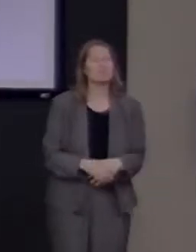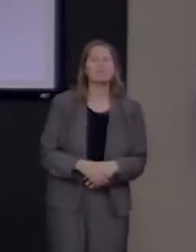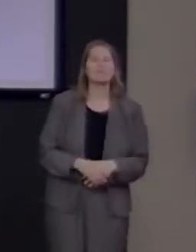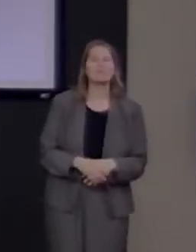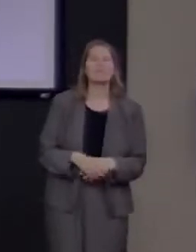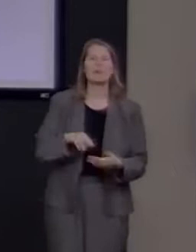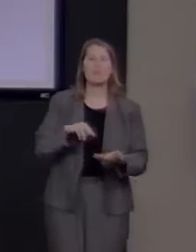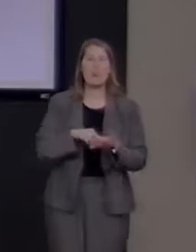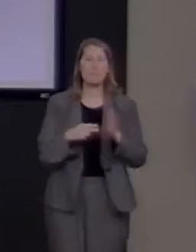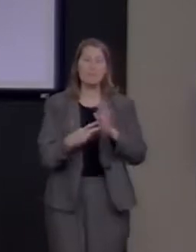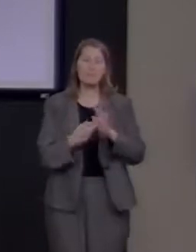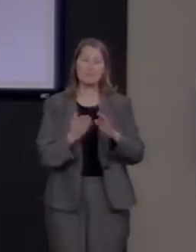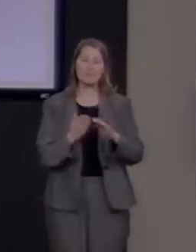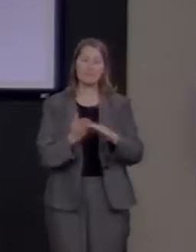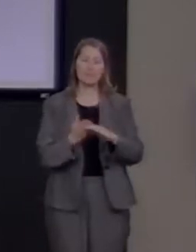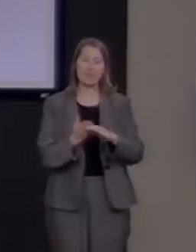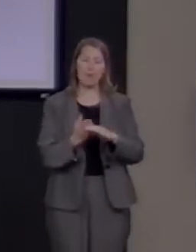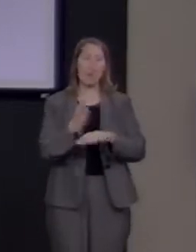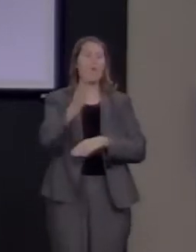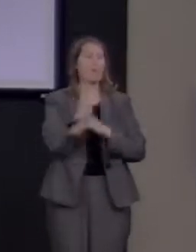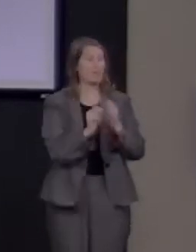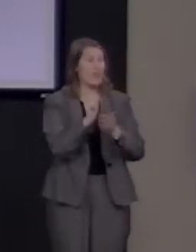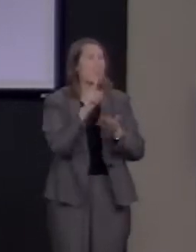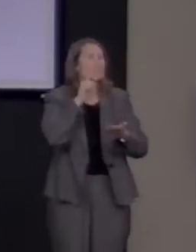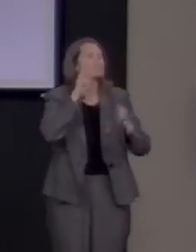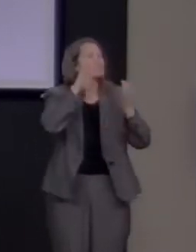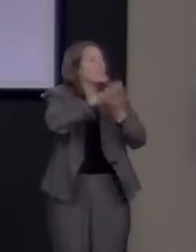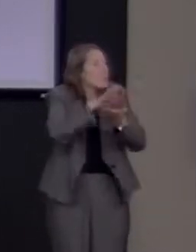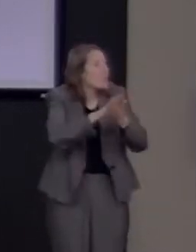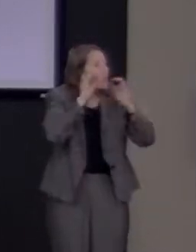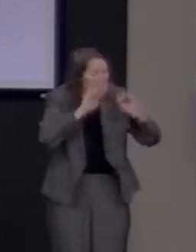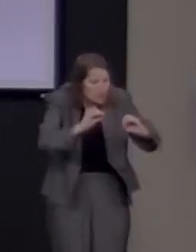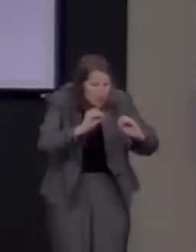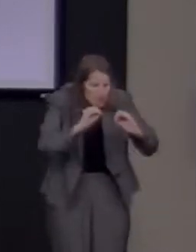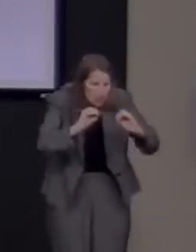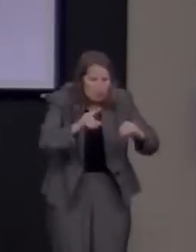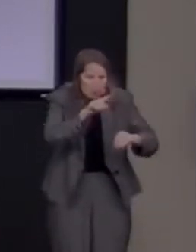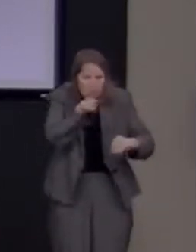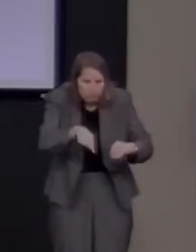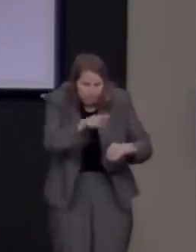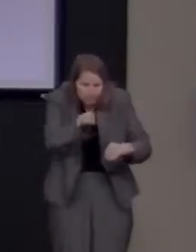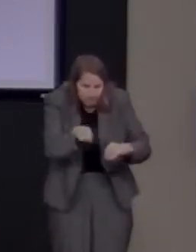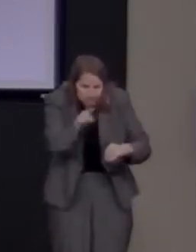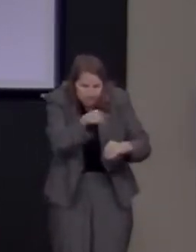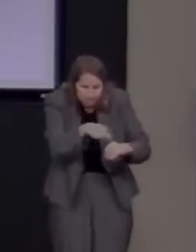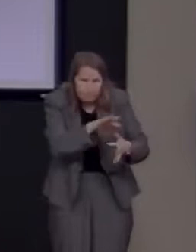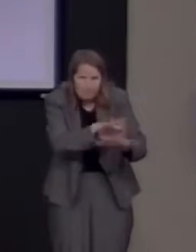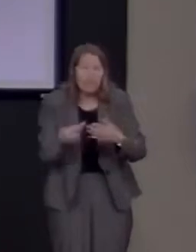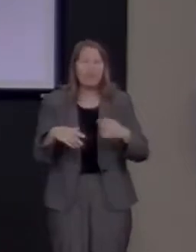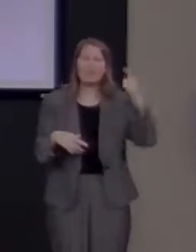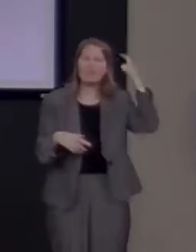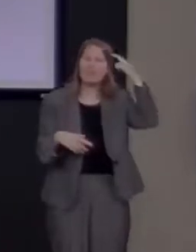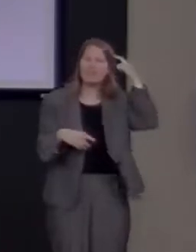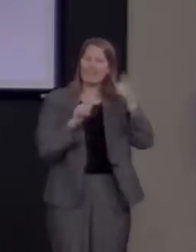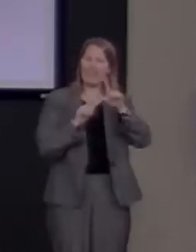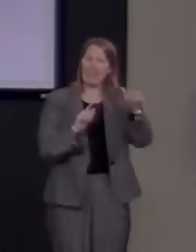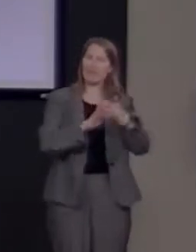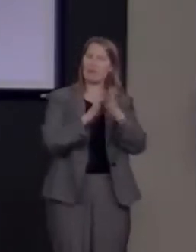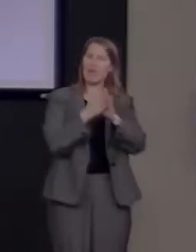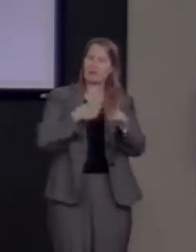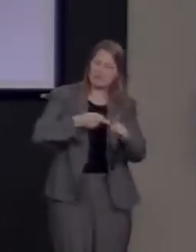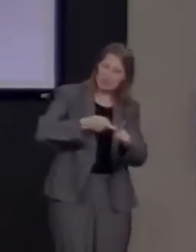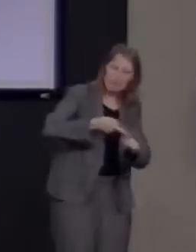over developmental time, over the course of learning and education, there's an increasing specialization of the left hemisphere for the